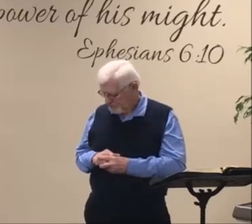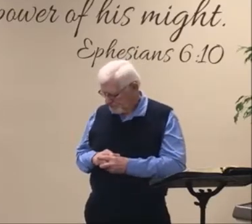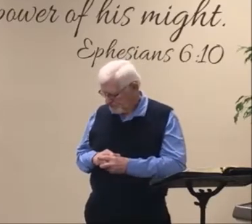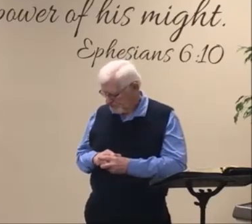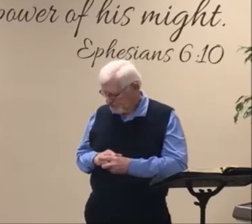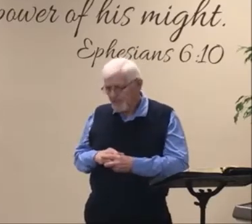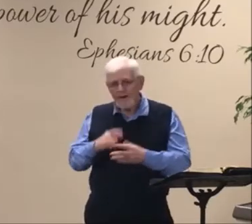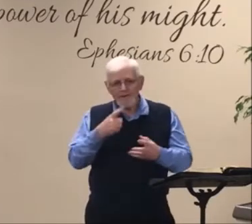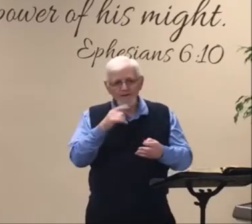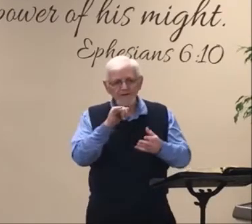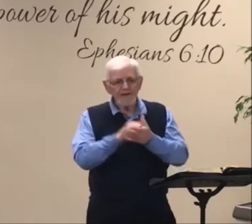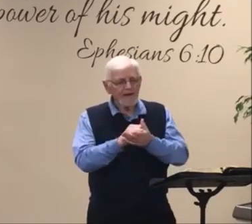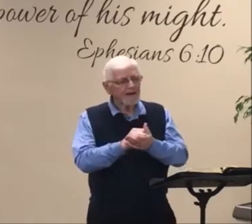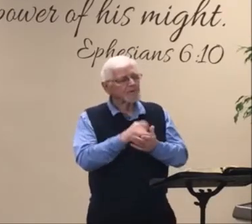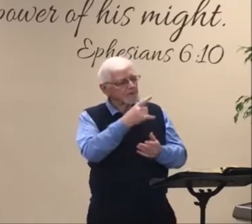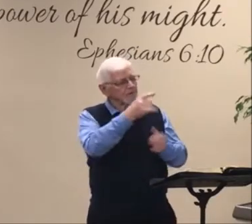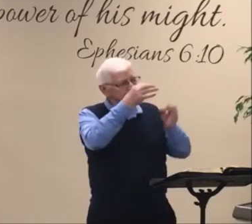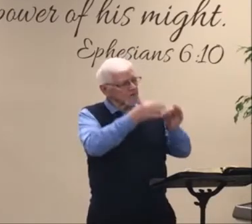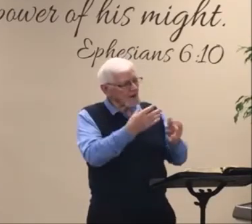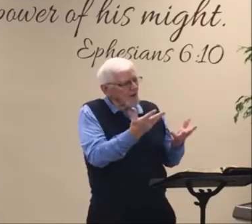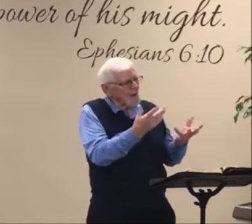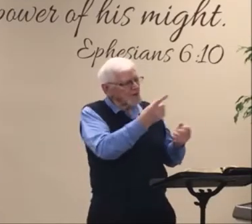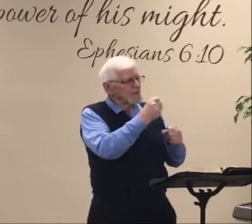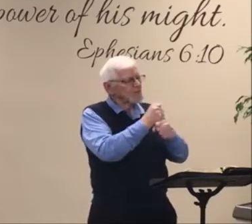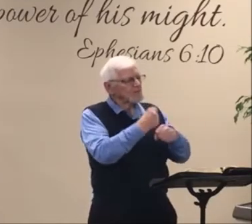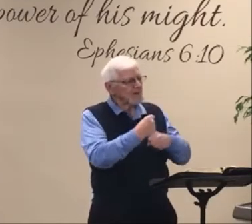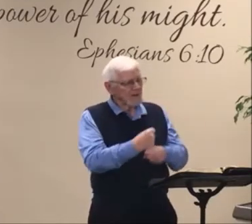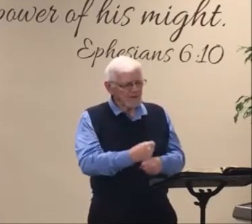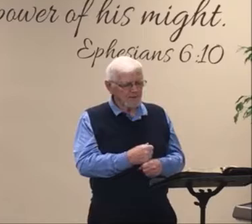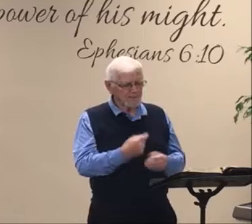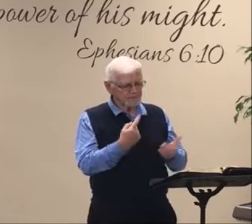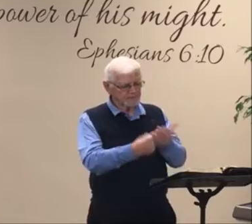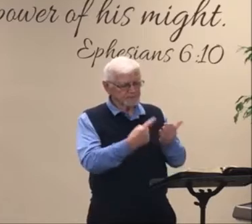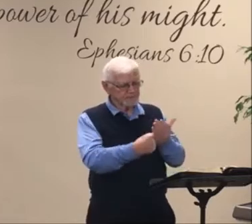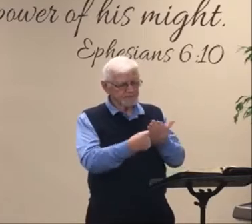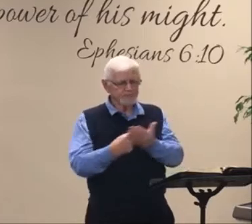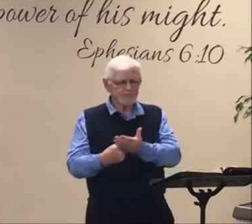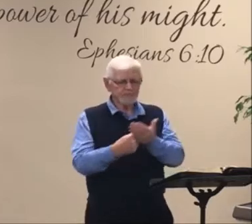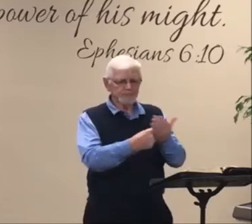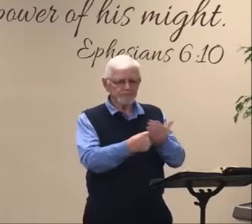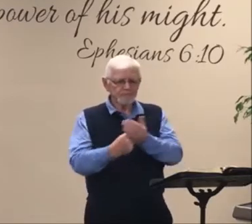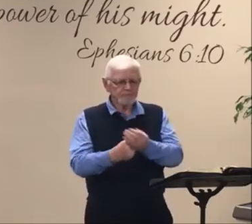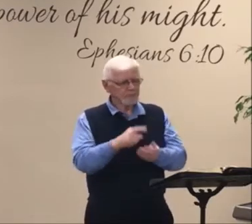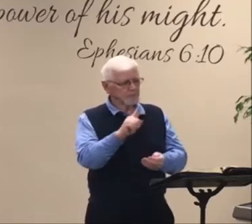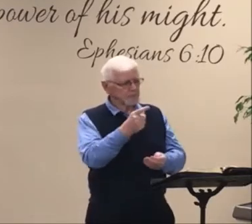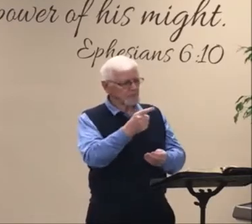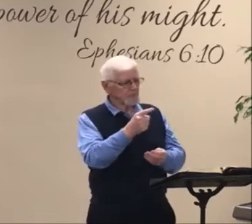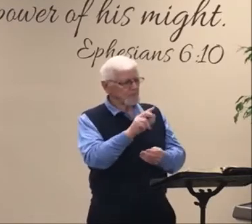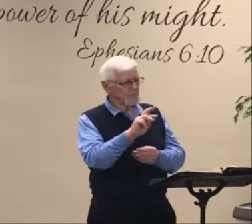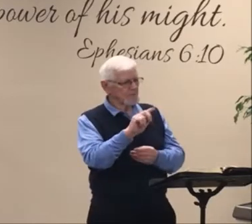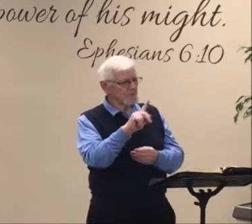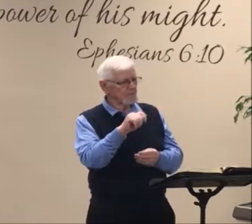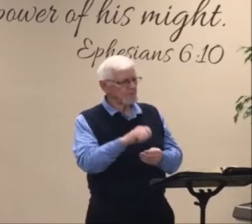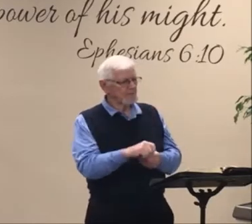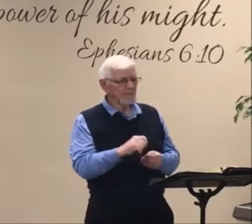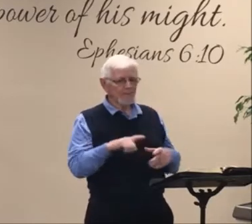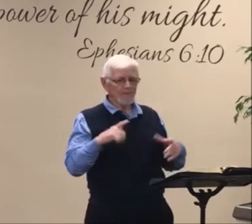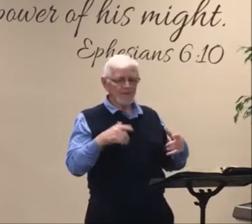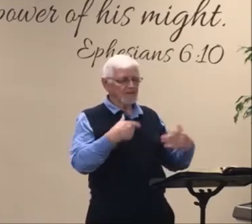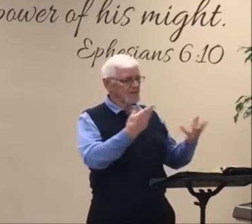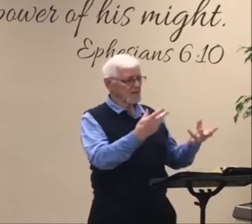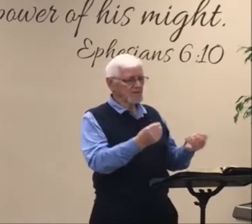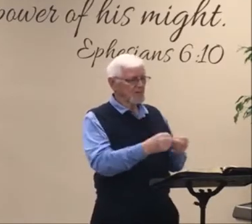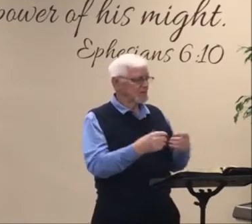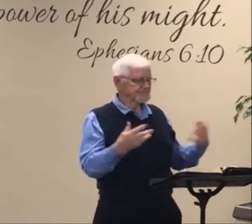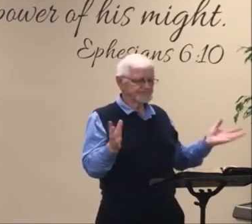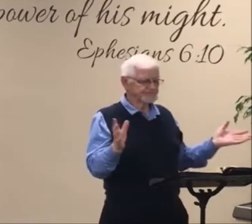It says that you determine what you make. That's what it says. I bargained with life for a penny, and life would pay no more. However, I begged at evening, and when